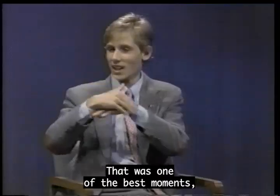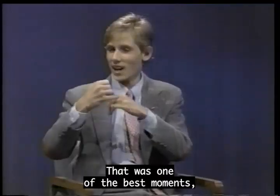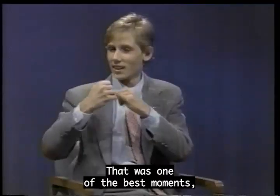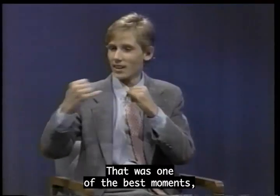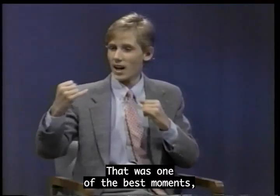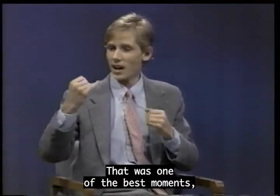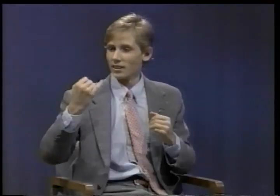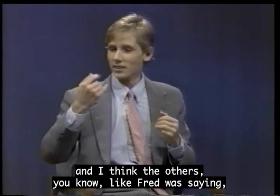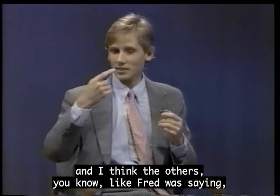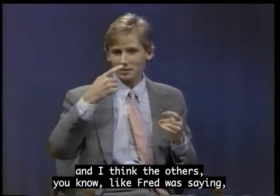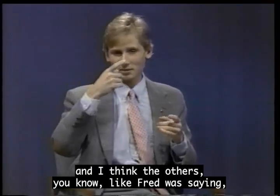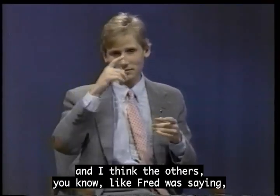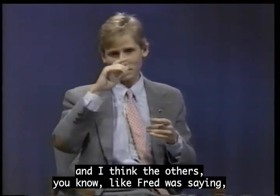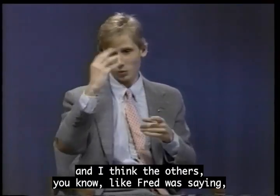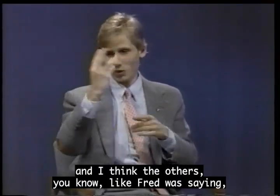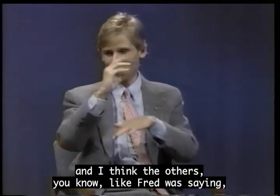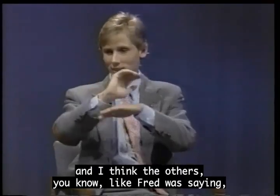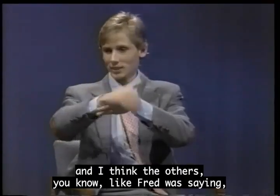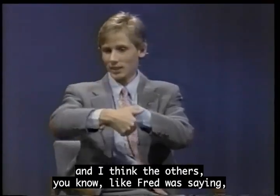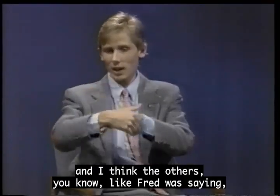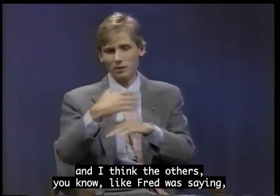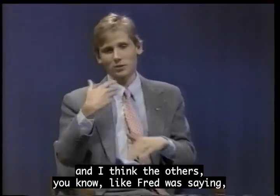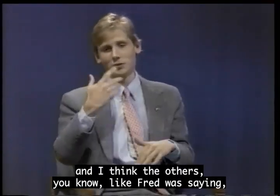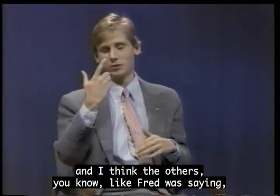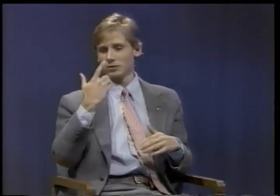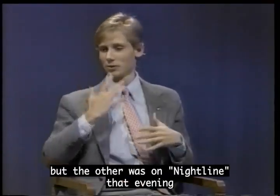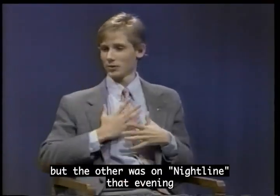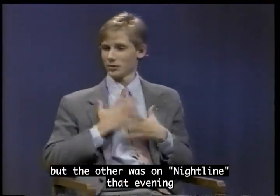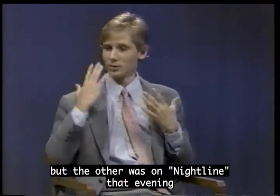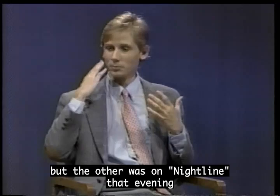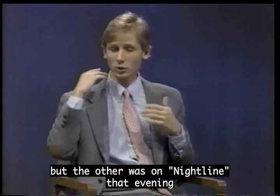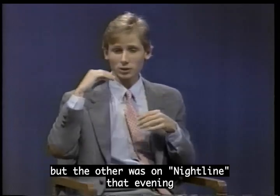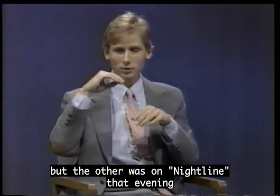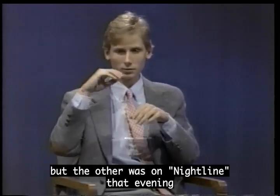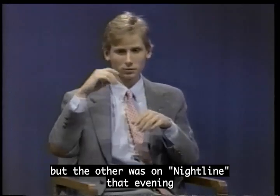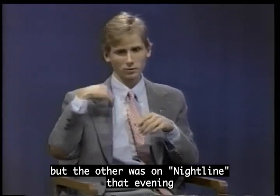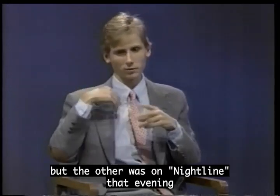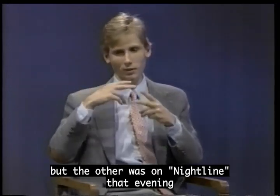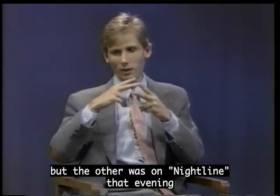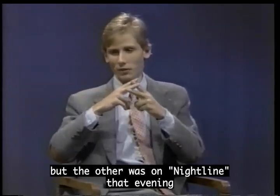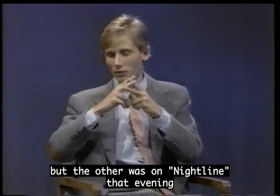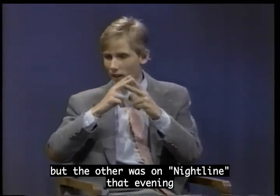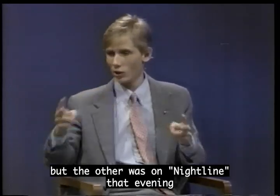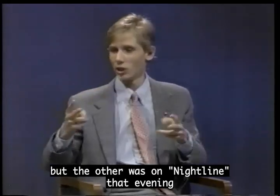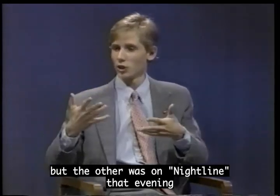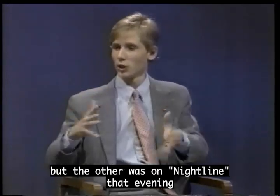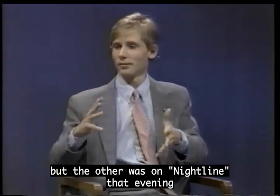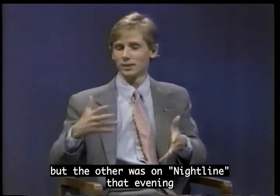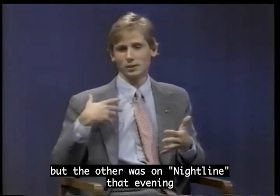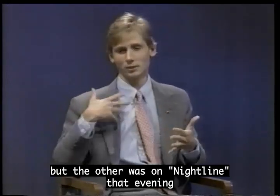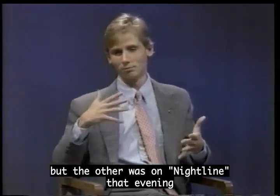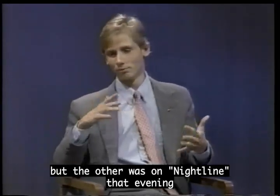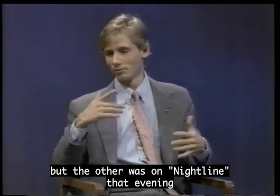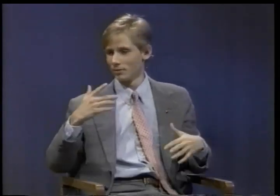saying, but the other was on Nightline that evening when I had the chance to appear. I was